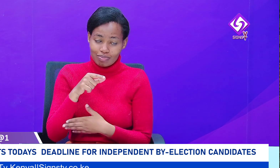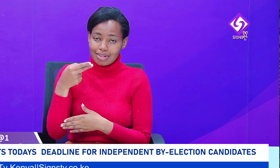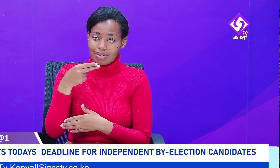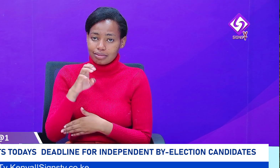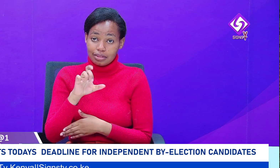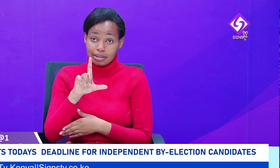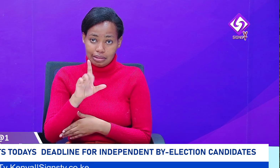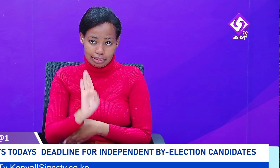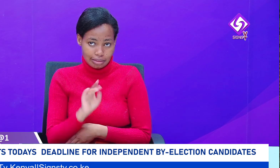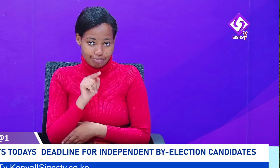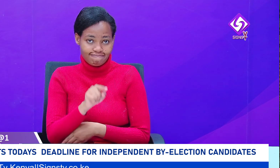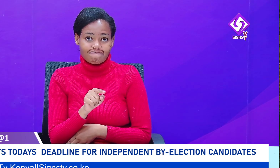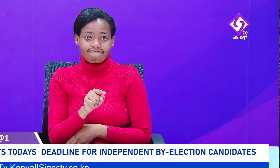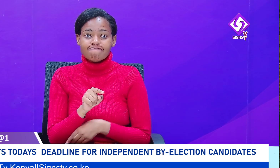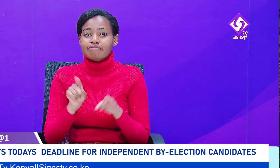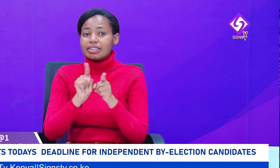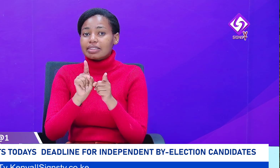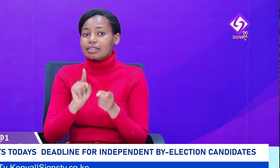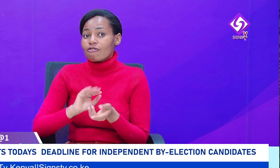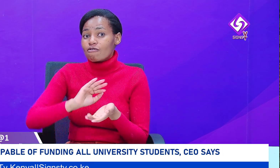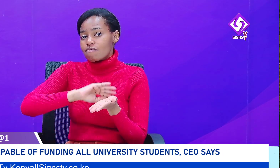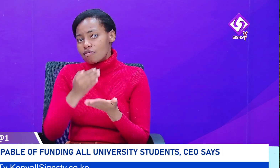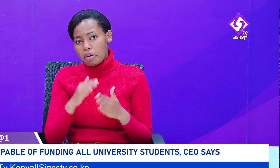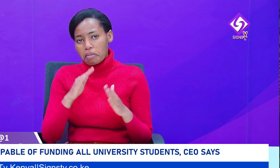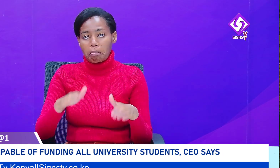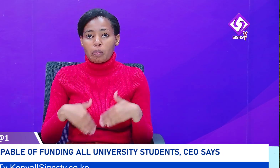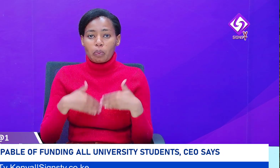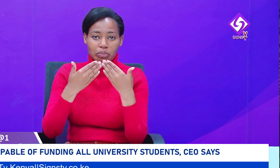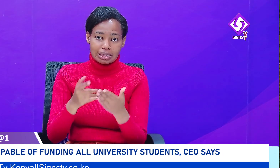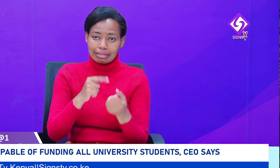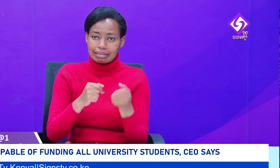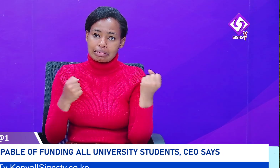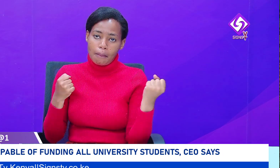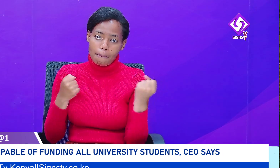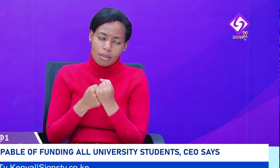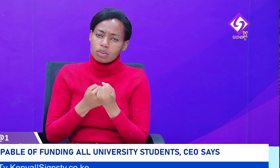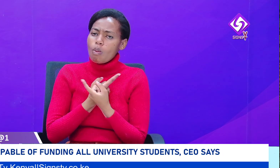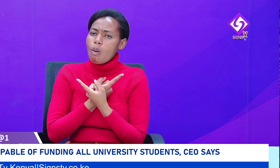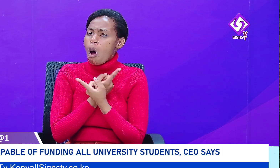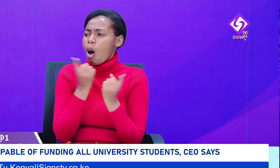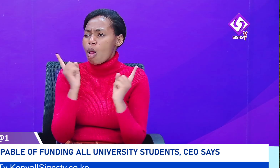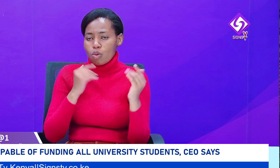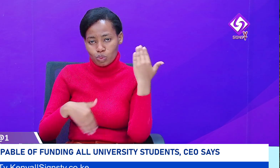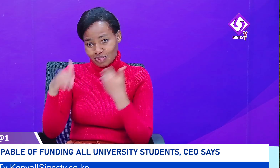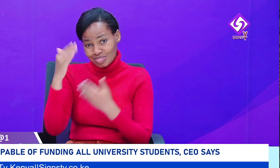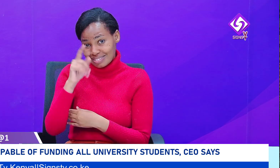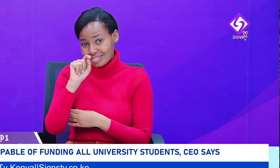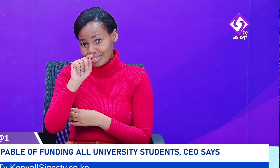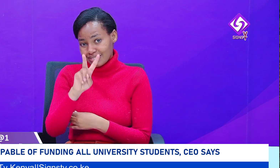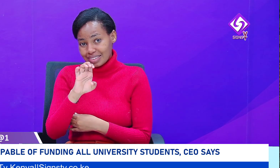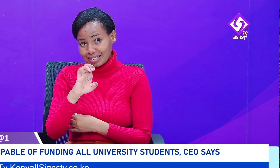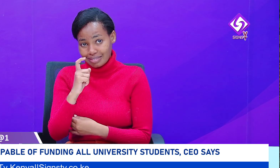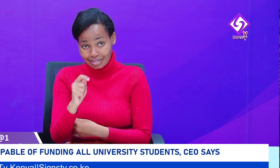the Higher Education Loans Board, HELB, affirming its capacity to provide